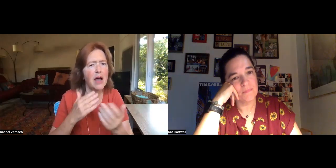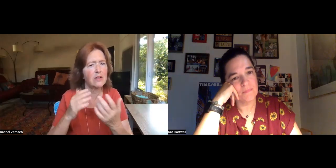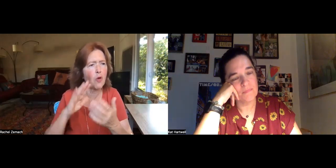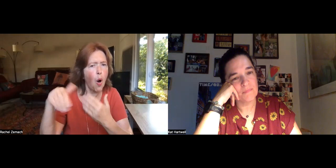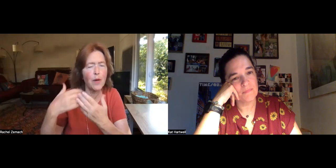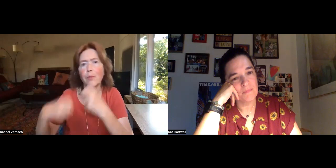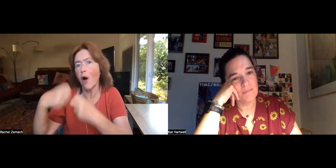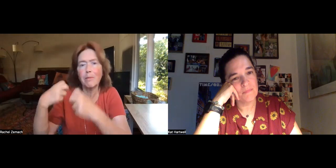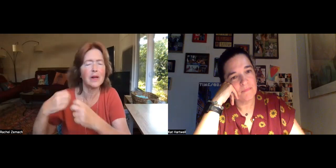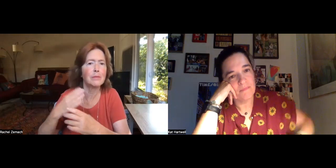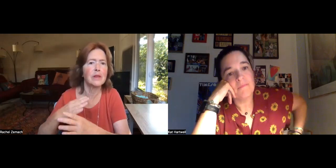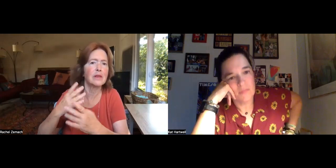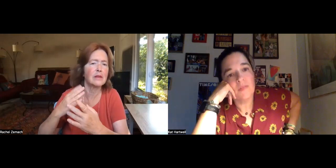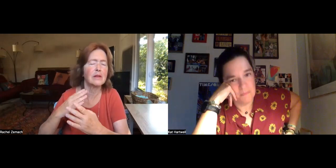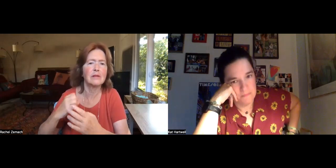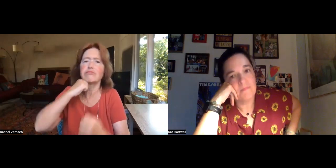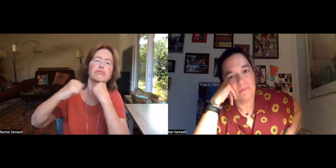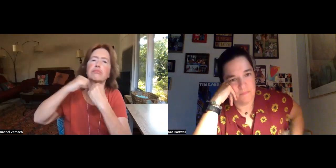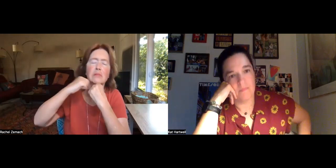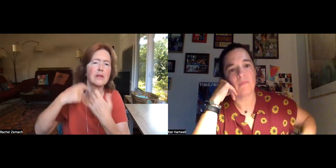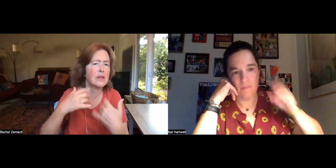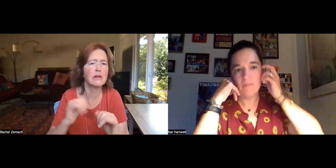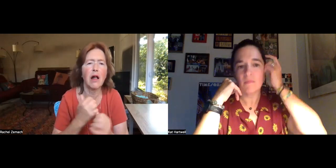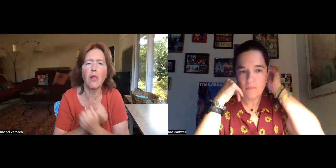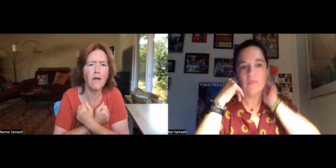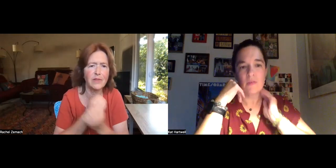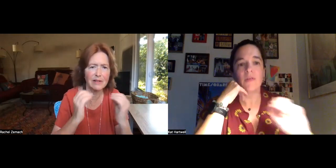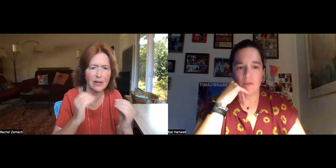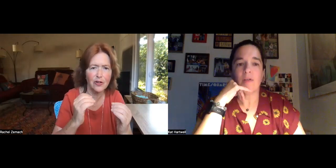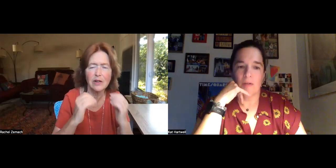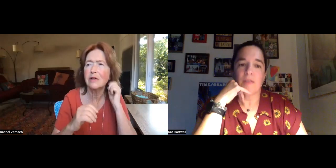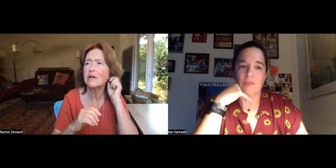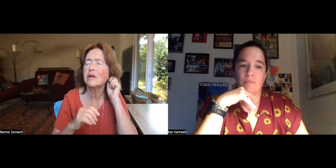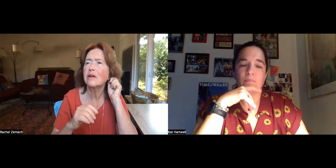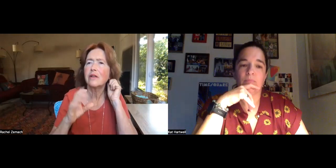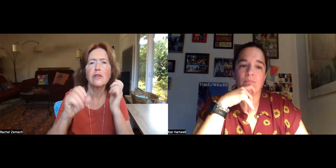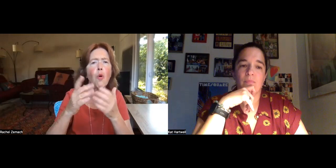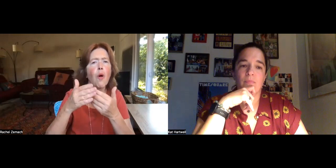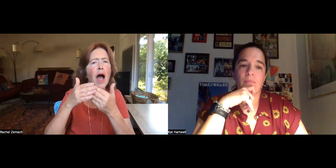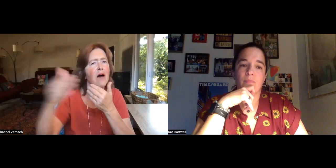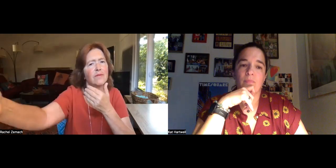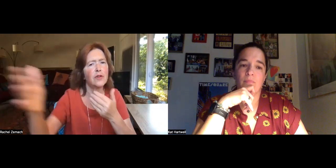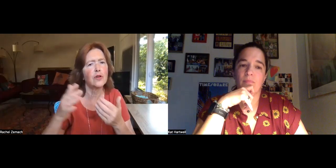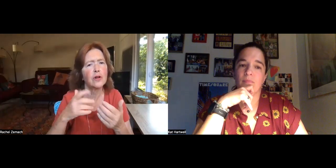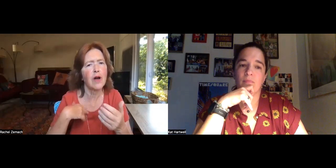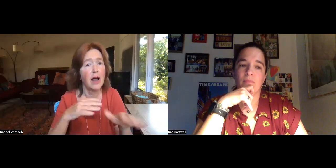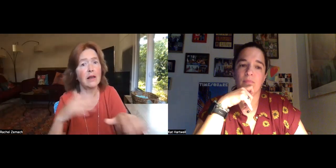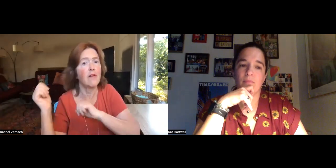despite all the problems. I love teaching. So after I left